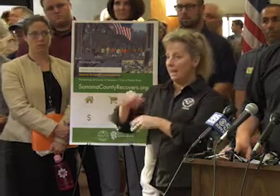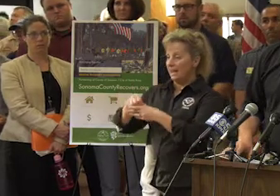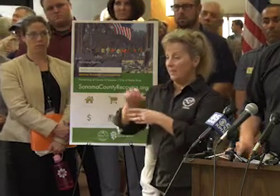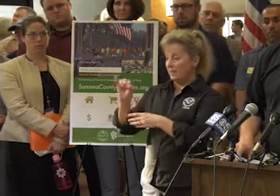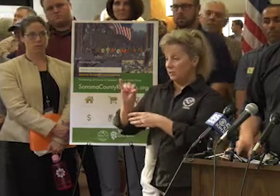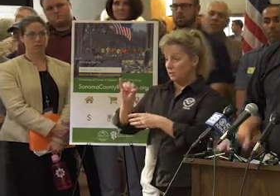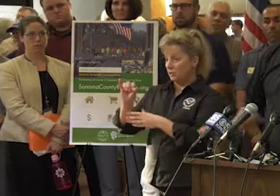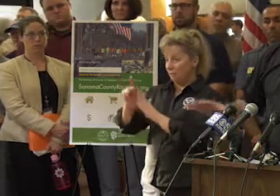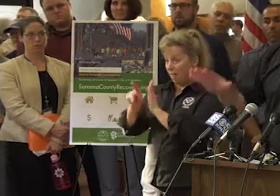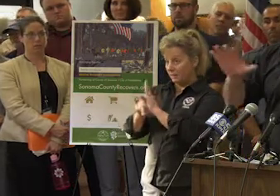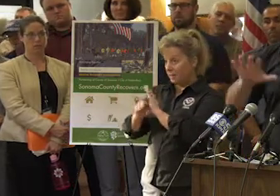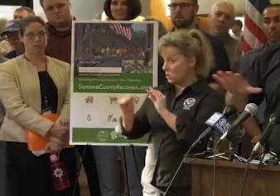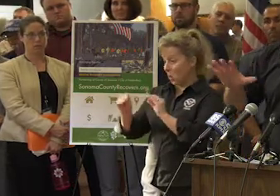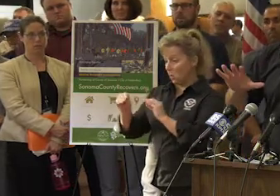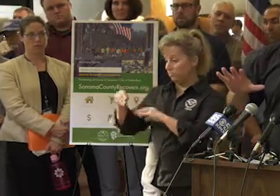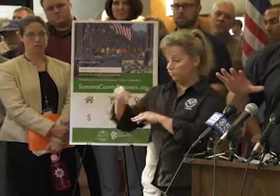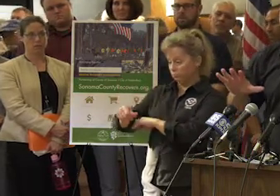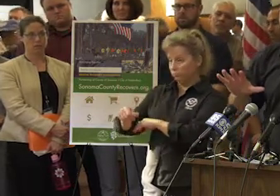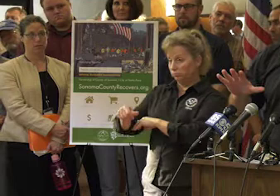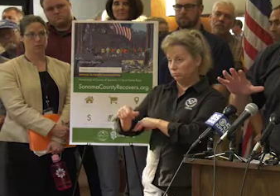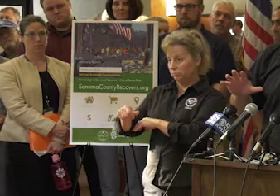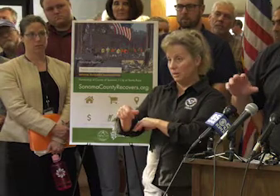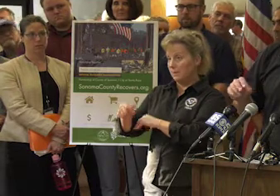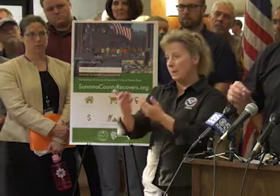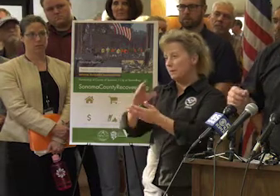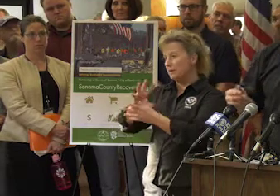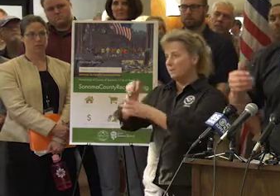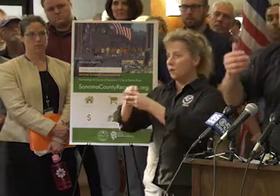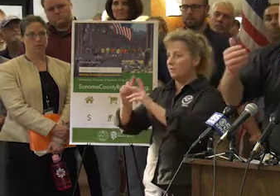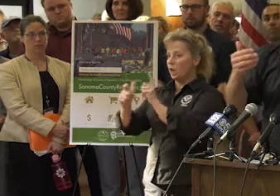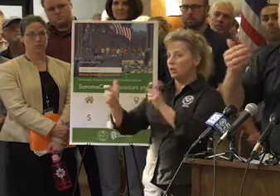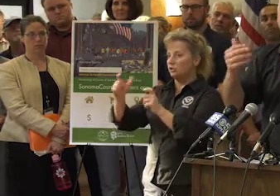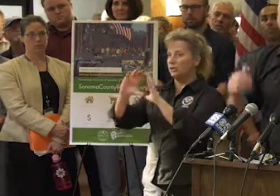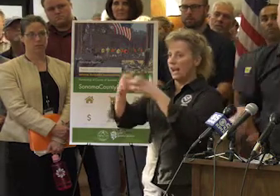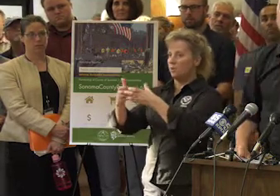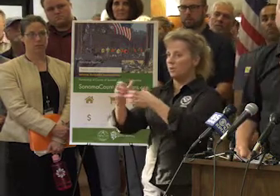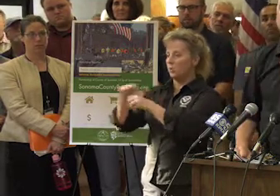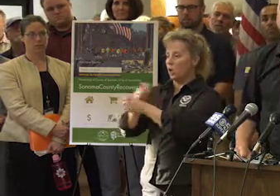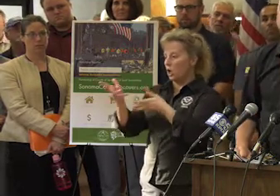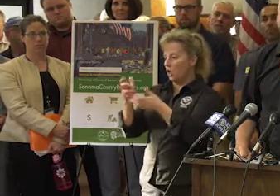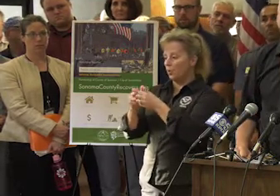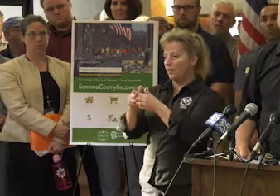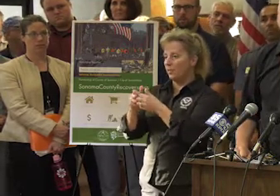If there's debris coverage as part of a larger category, then we will work with